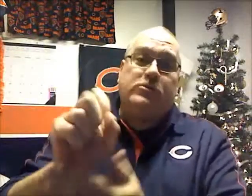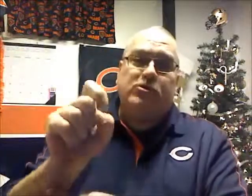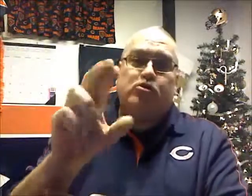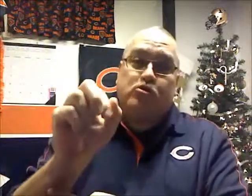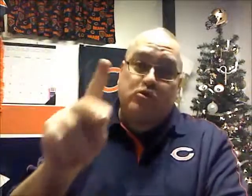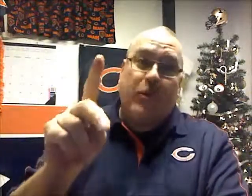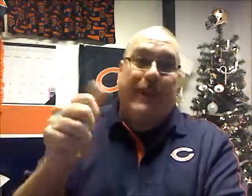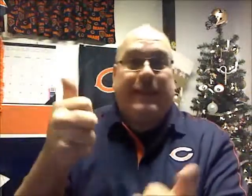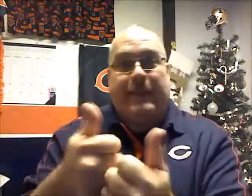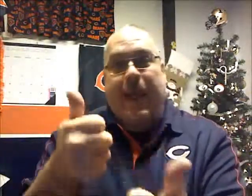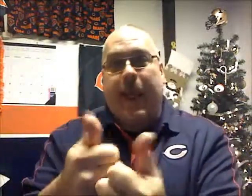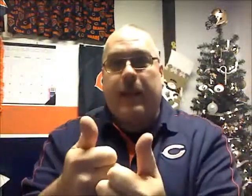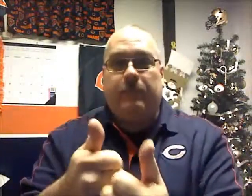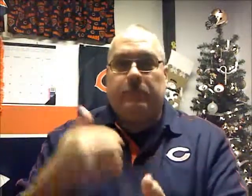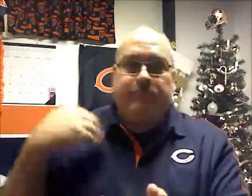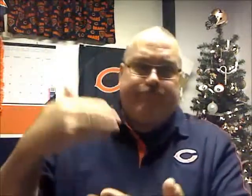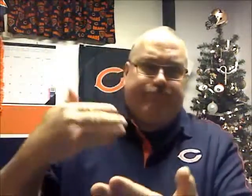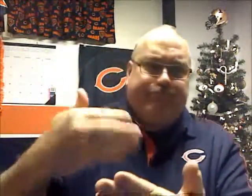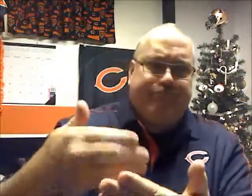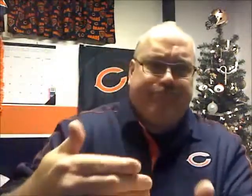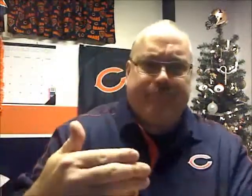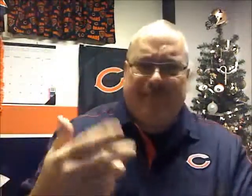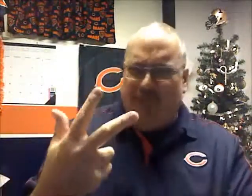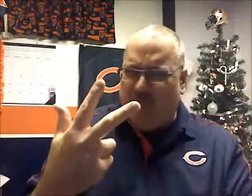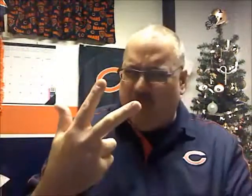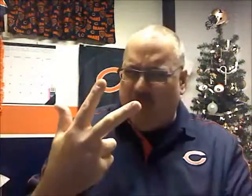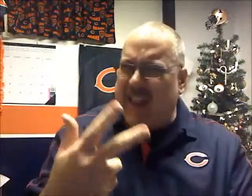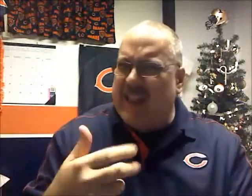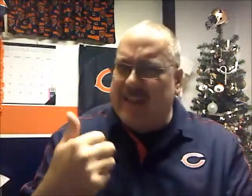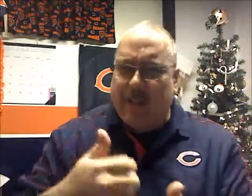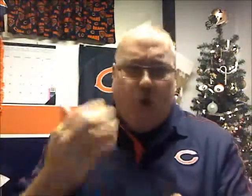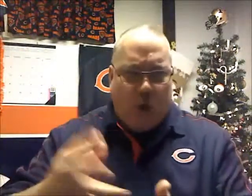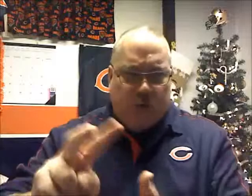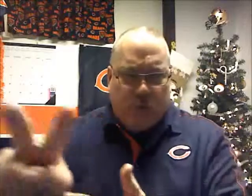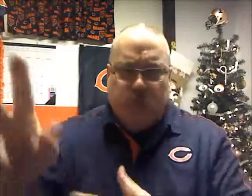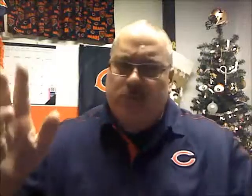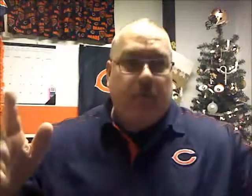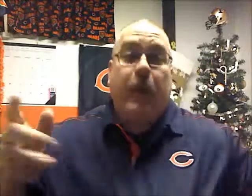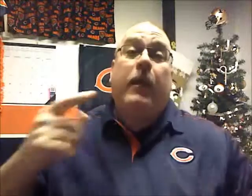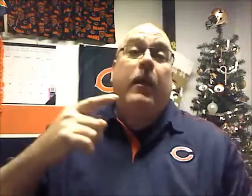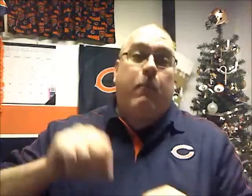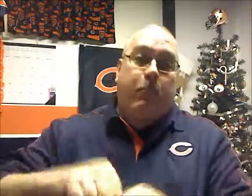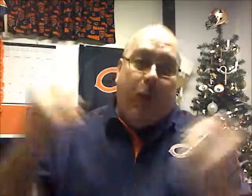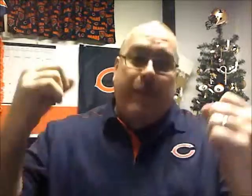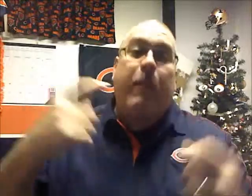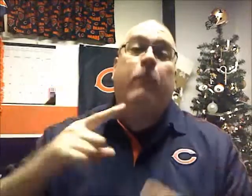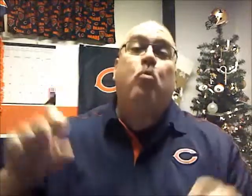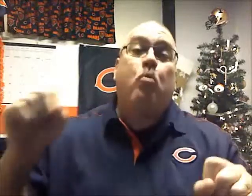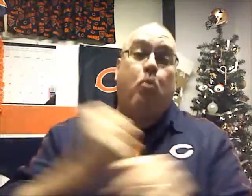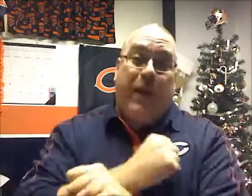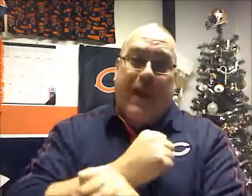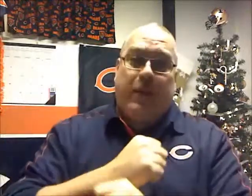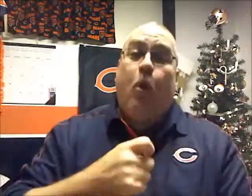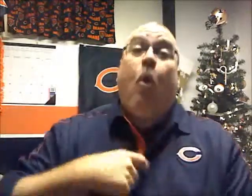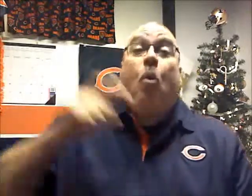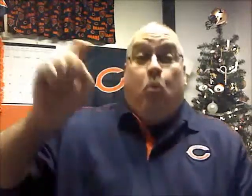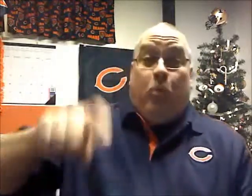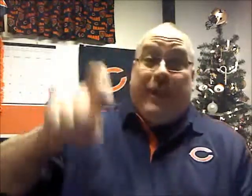great games, but if you